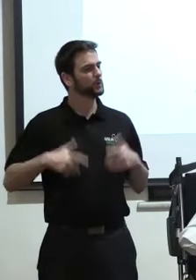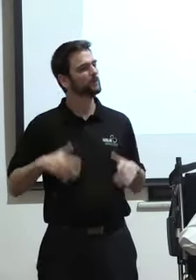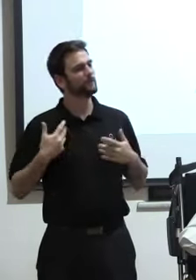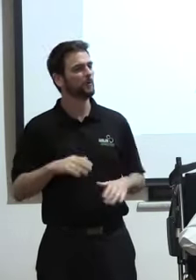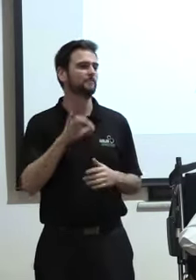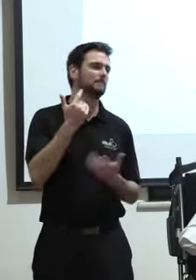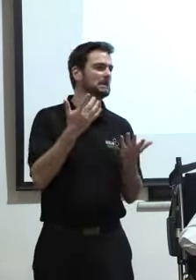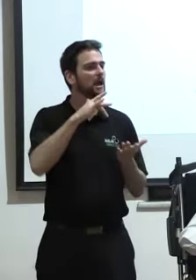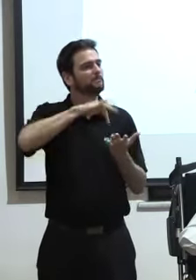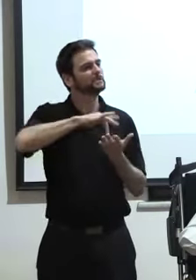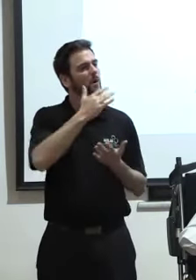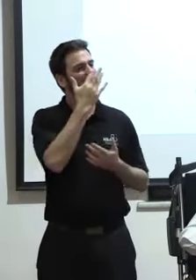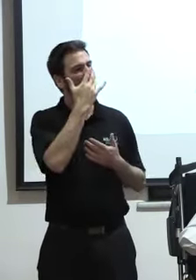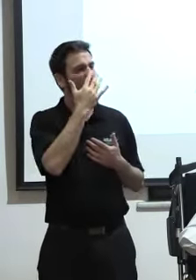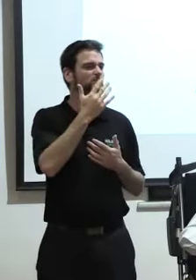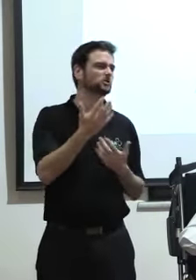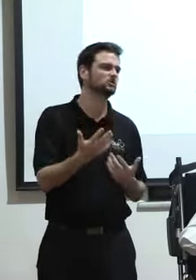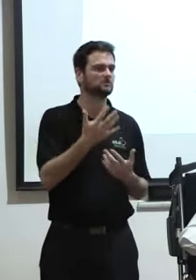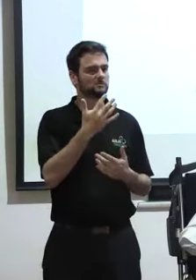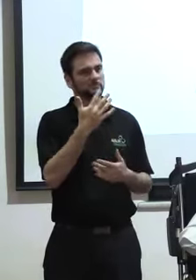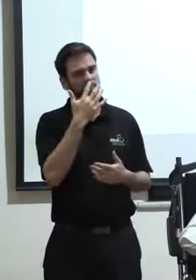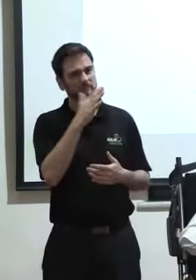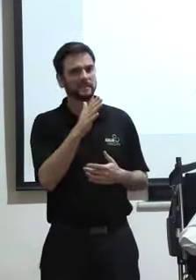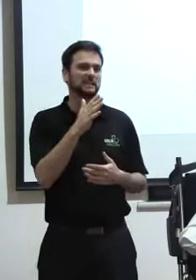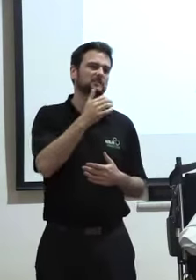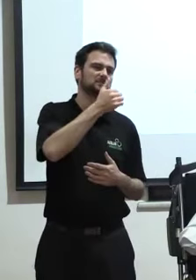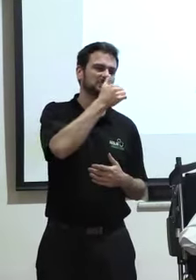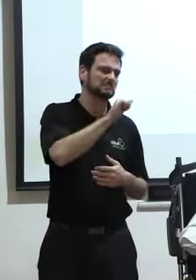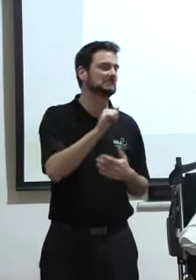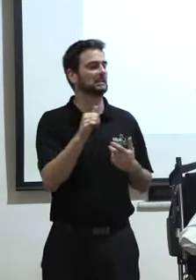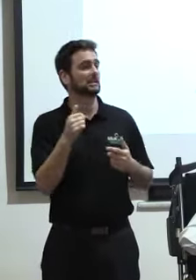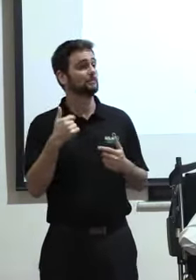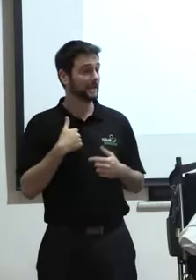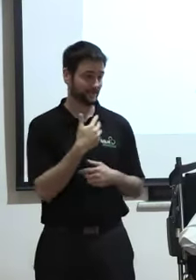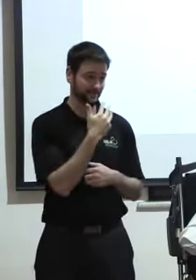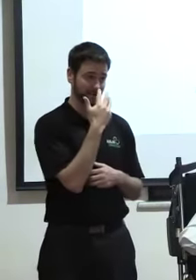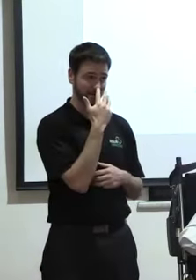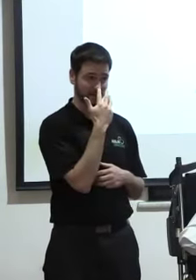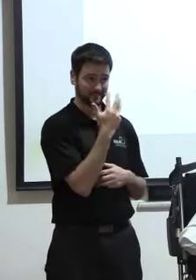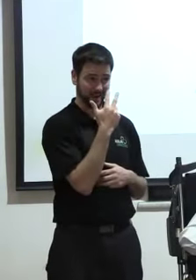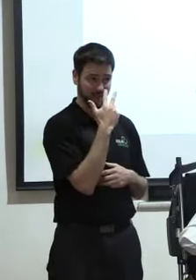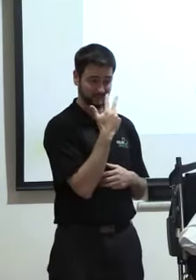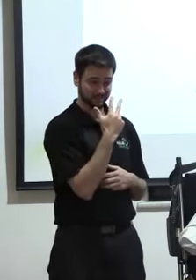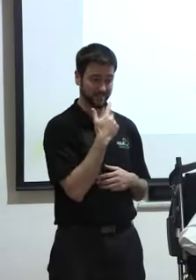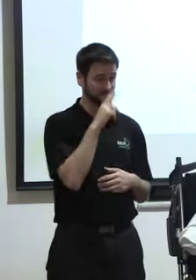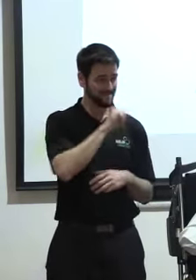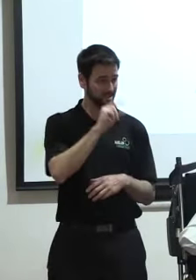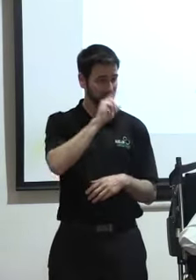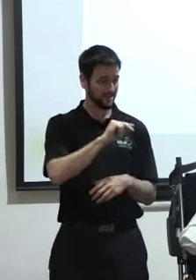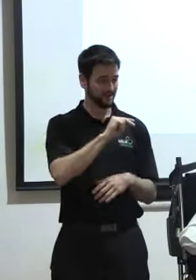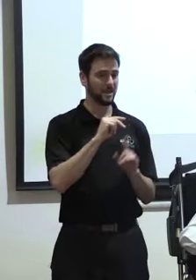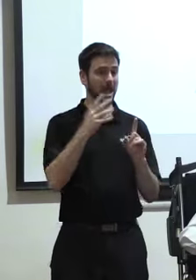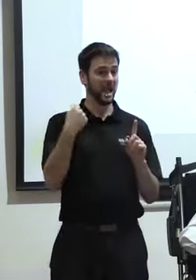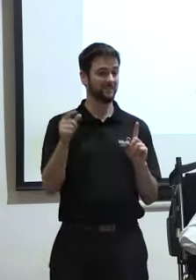like fish out of water, and I was probably 18, 19, and I was thinking, I'm going to be